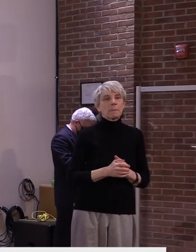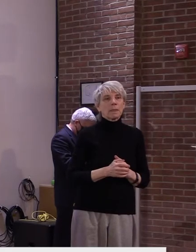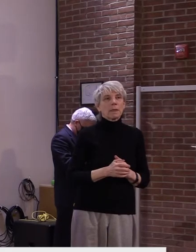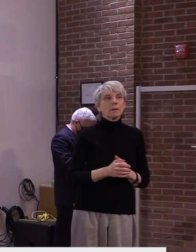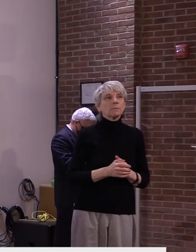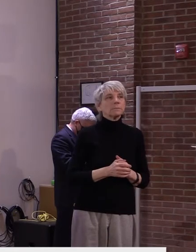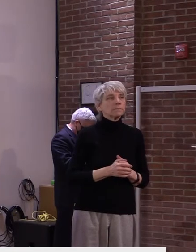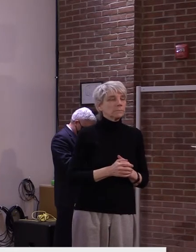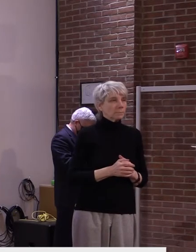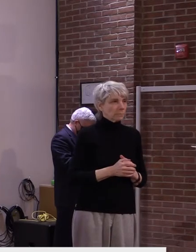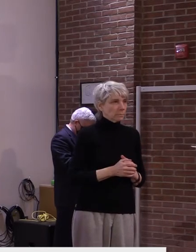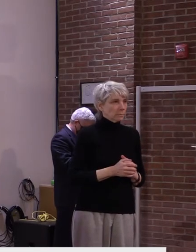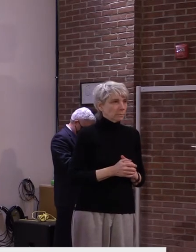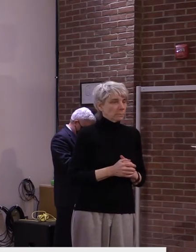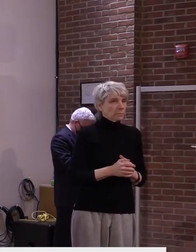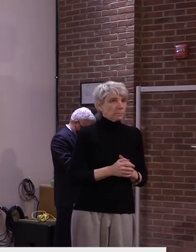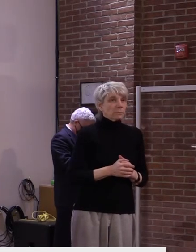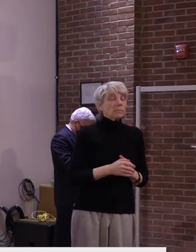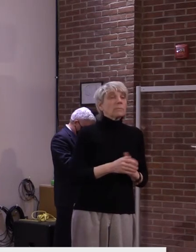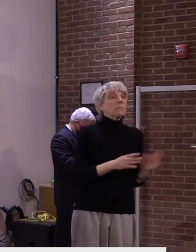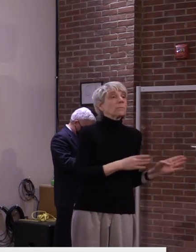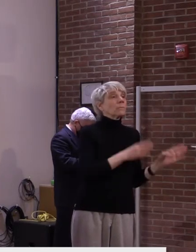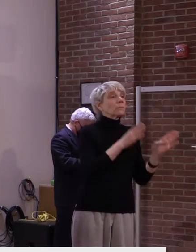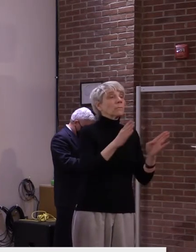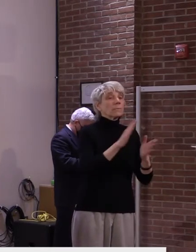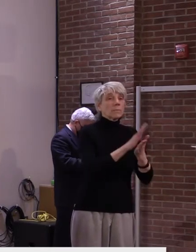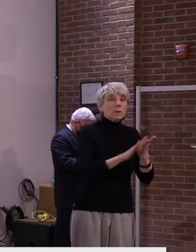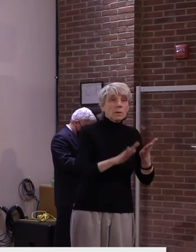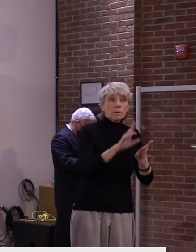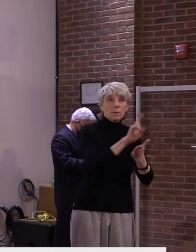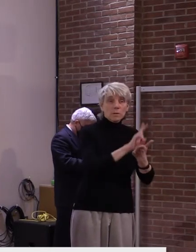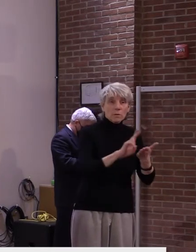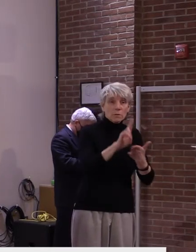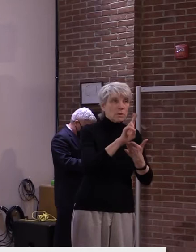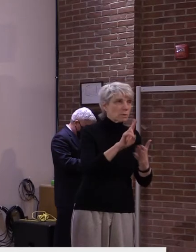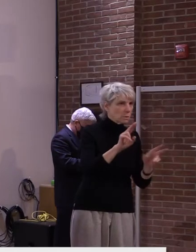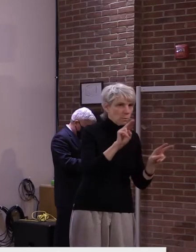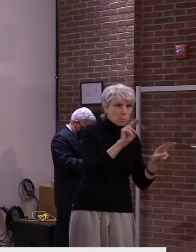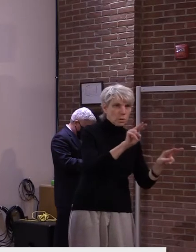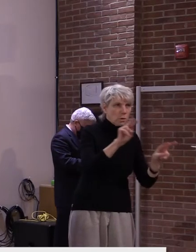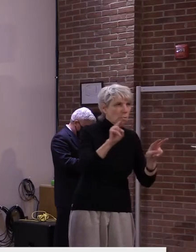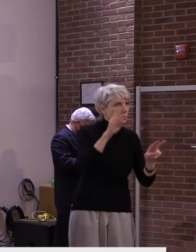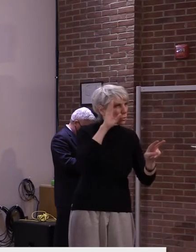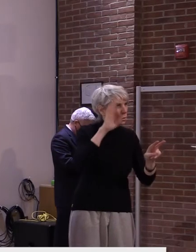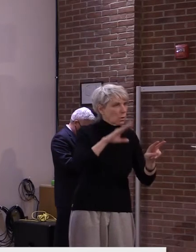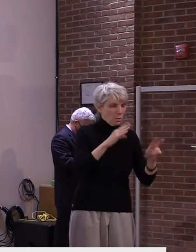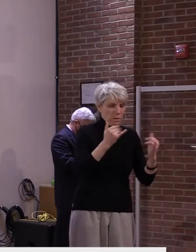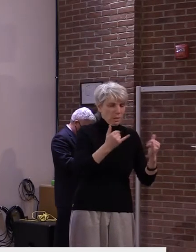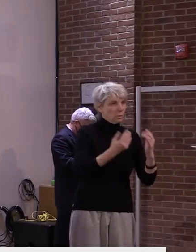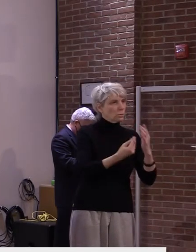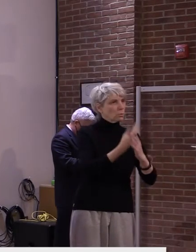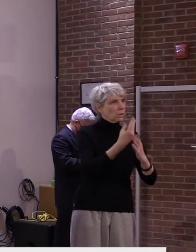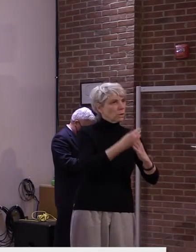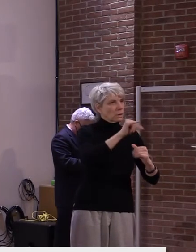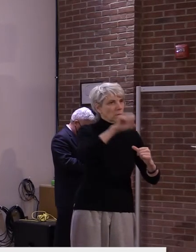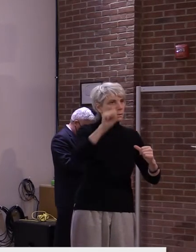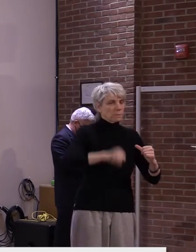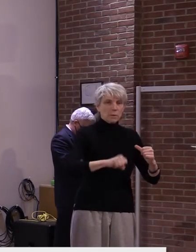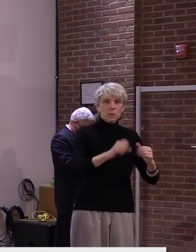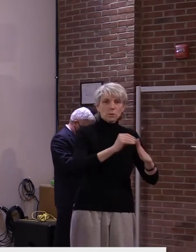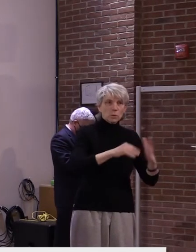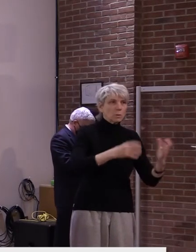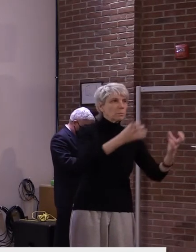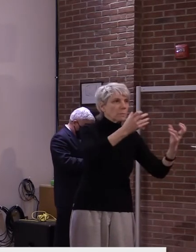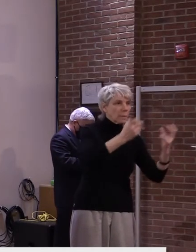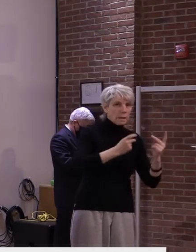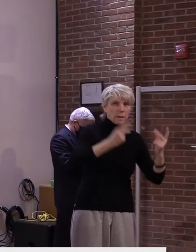closely monitor the colleges and universities as students return. As I mentioned on Wednesday, we're